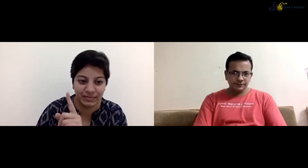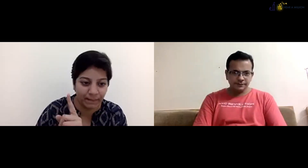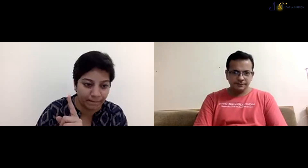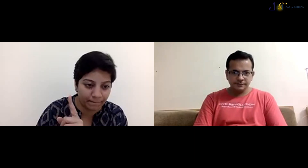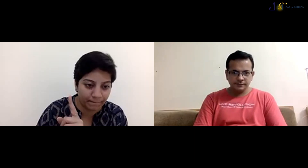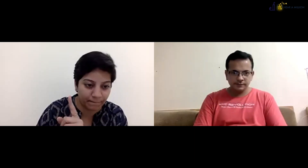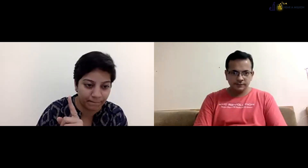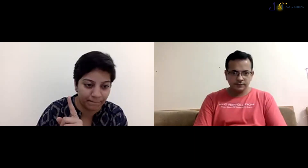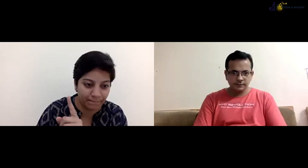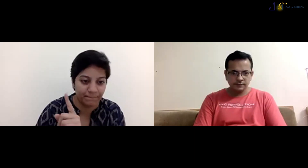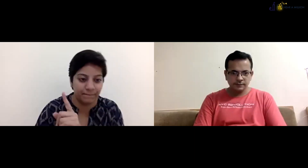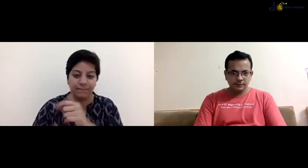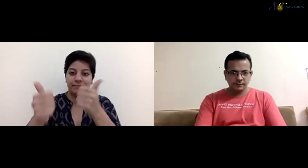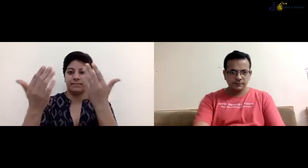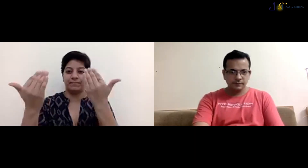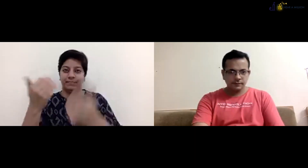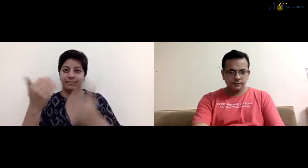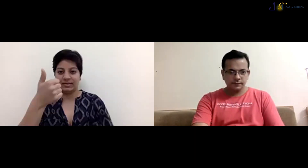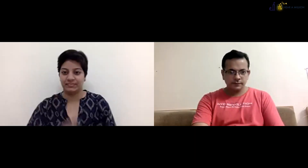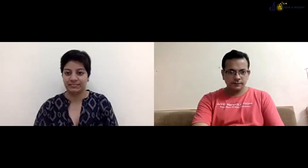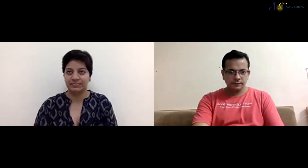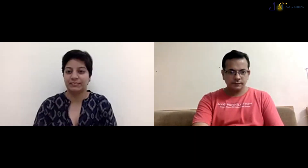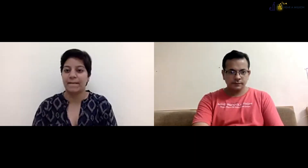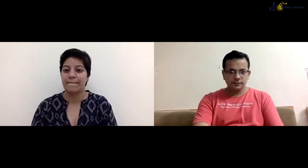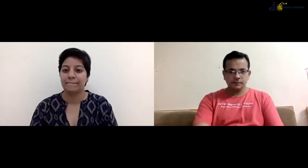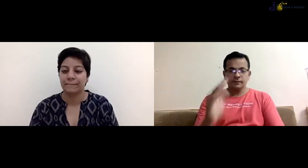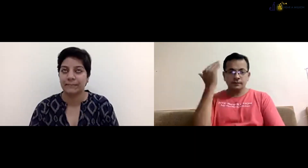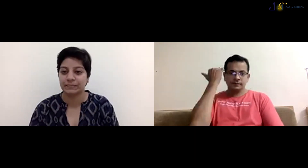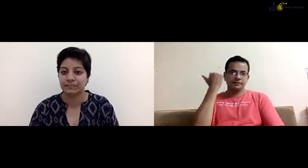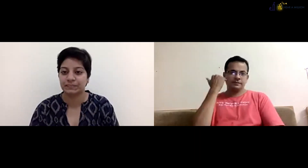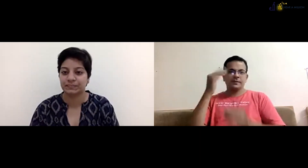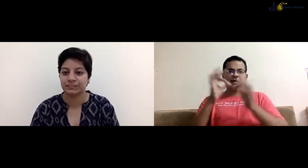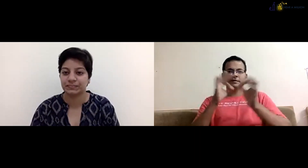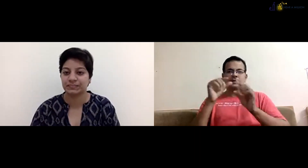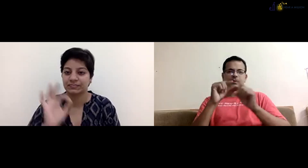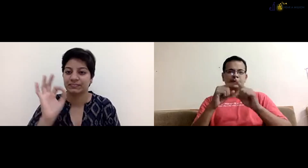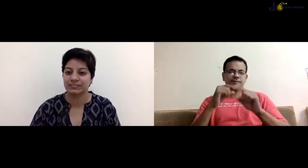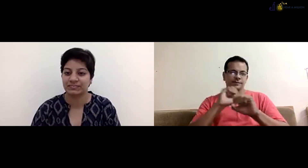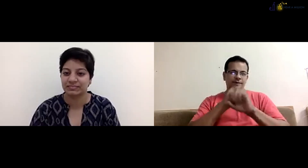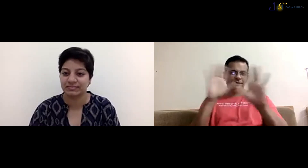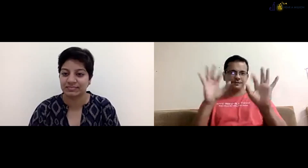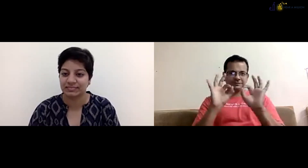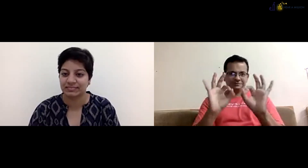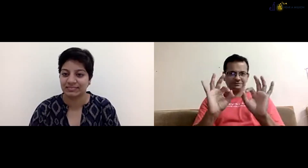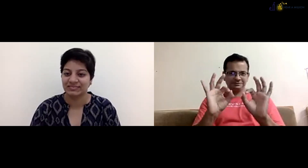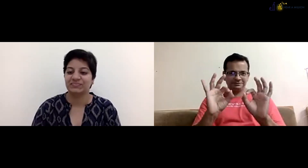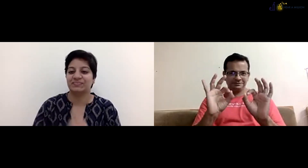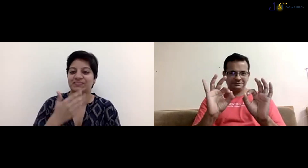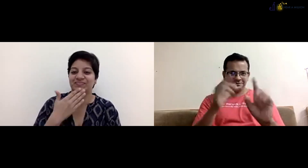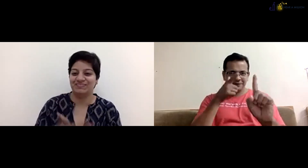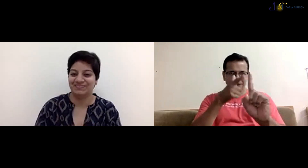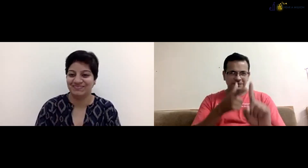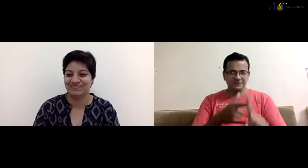So, hi Ramit Kaur, your PPT. Okay, 1 minute. Yes, Rajesh. Hi Ramit, your